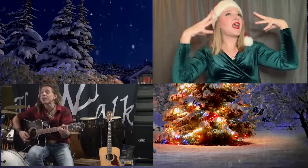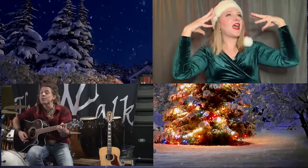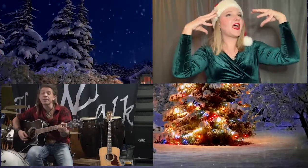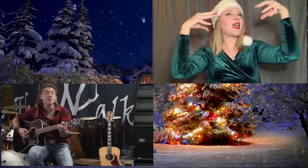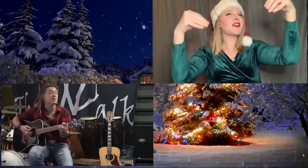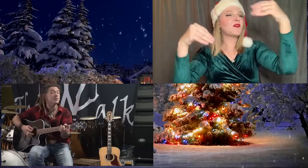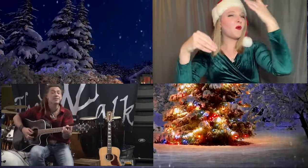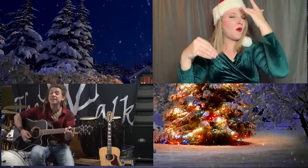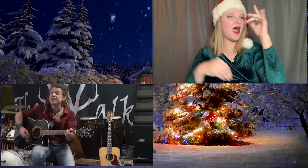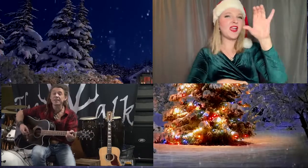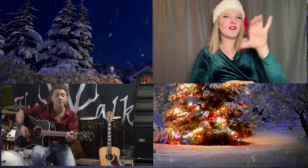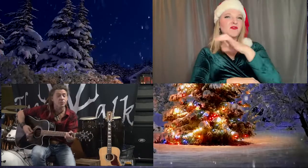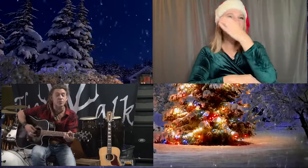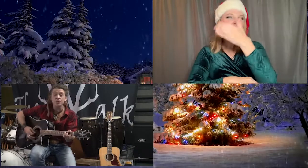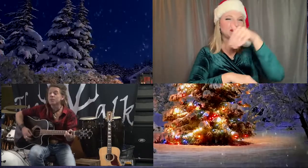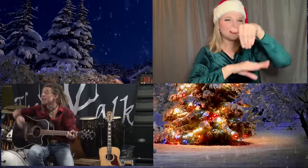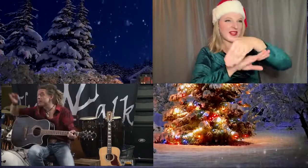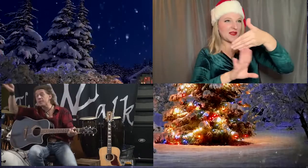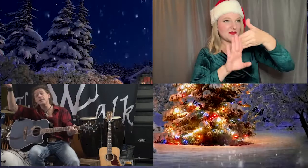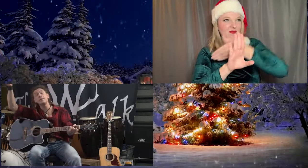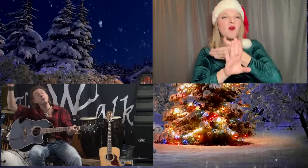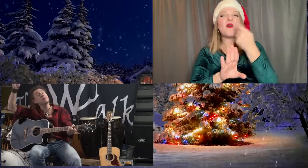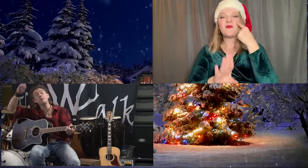it's ain't Christmas Eve for two.